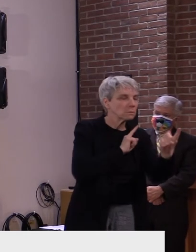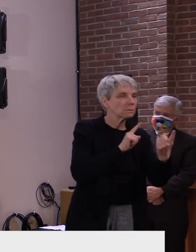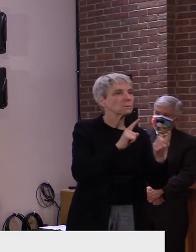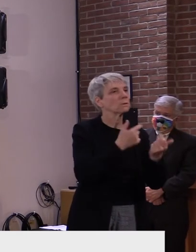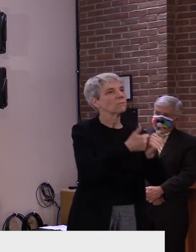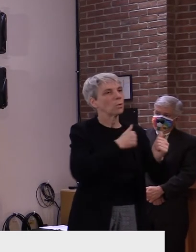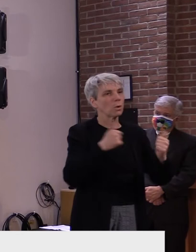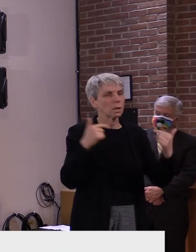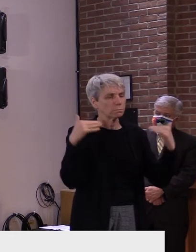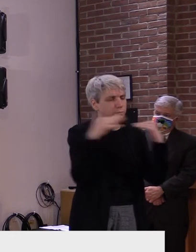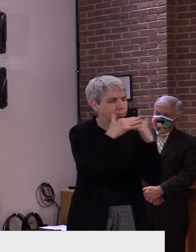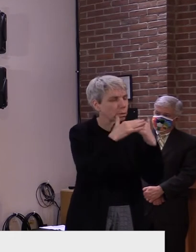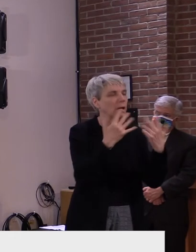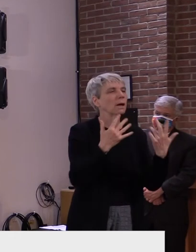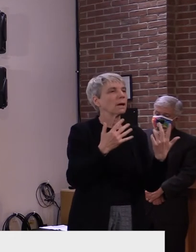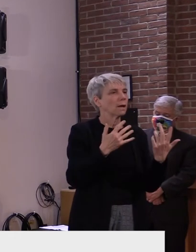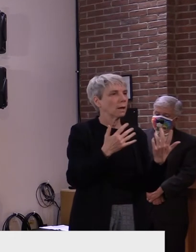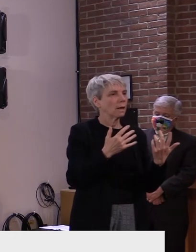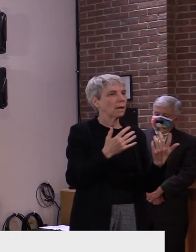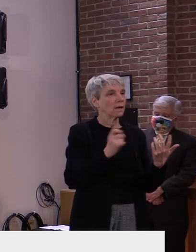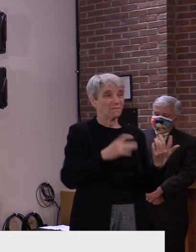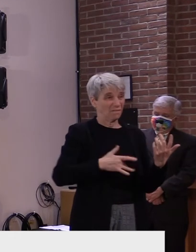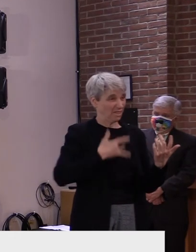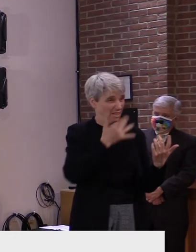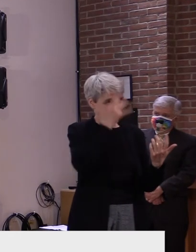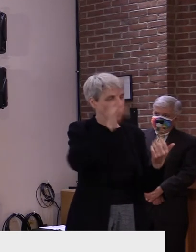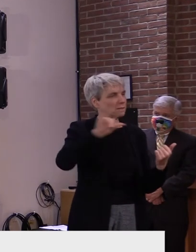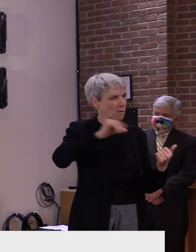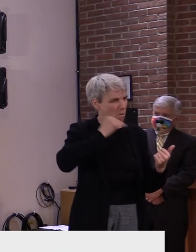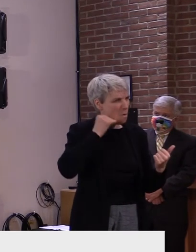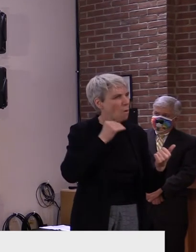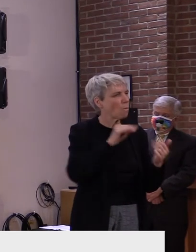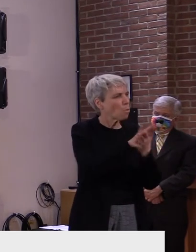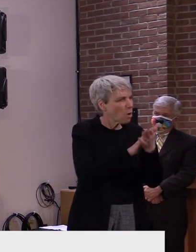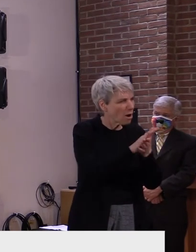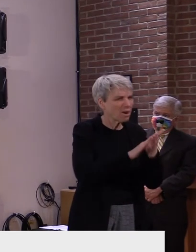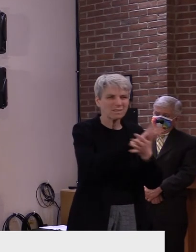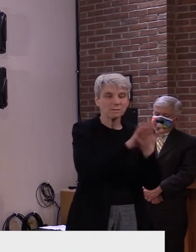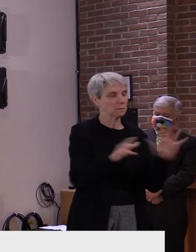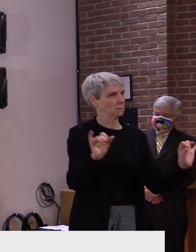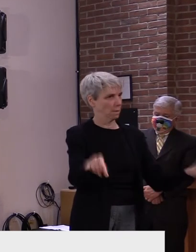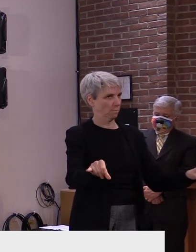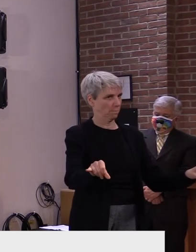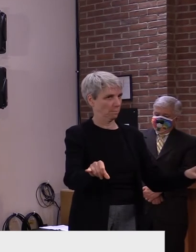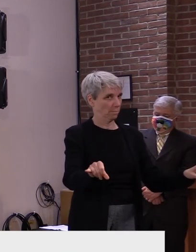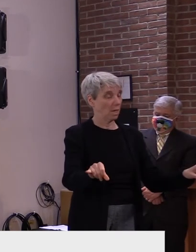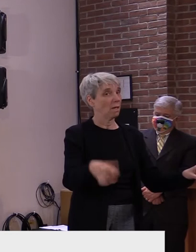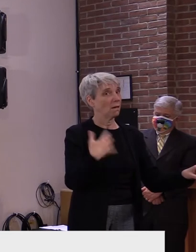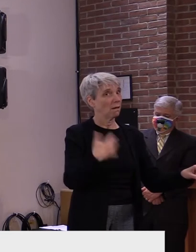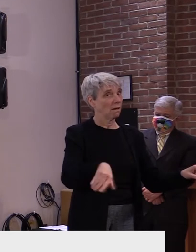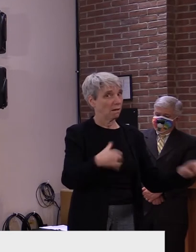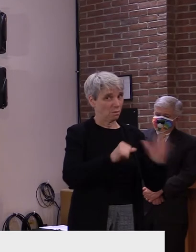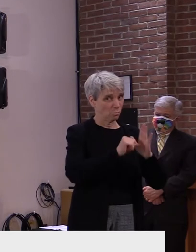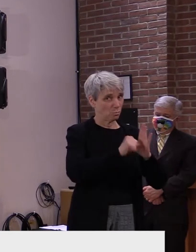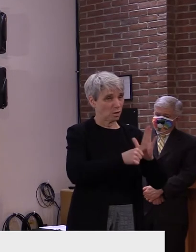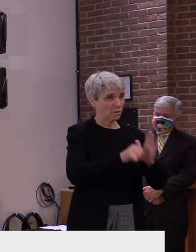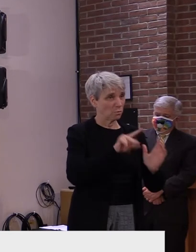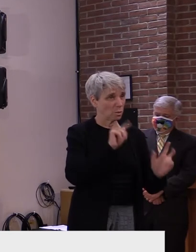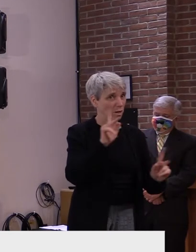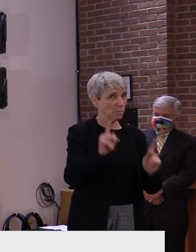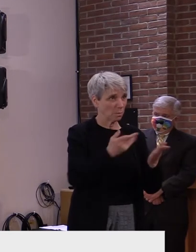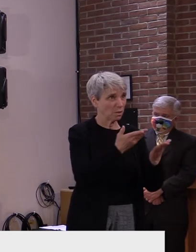very confident of vermonters ability based on how we got to where we are today with those many many many months